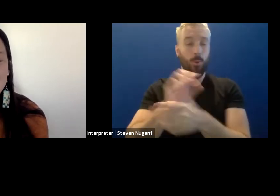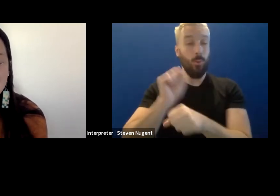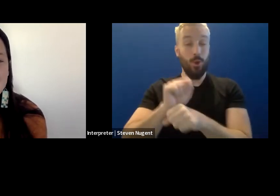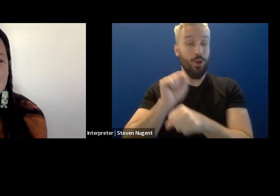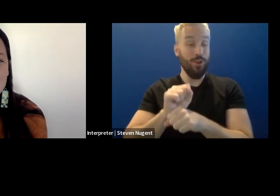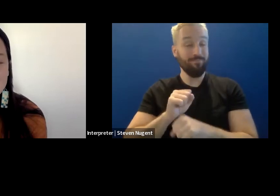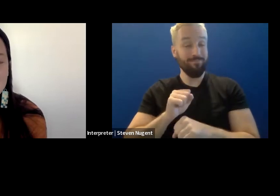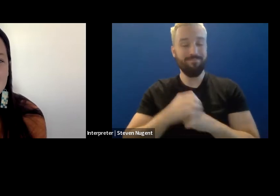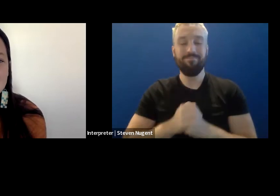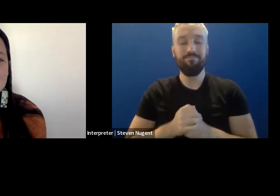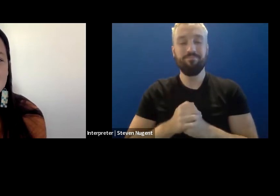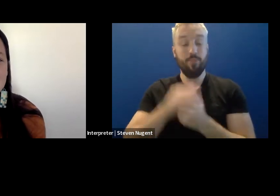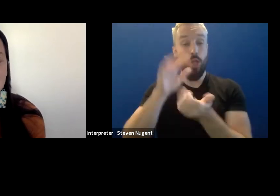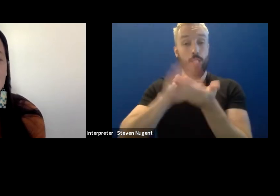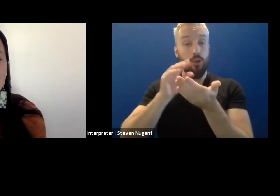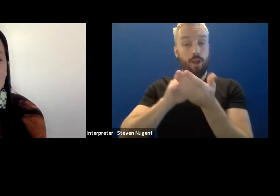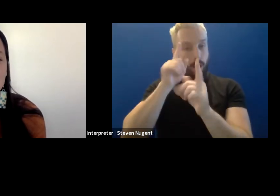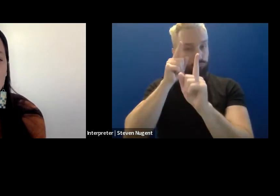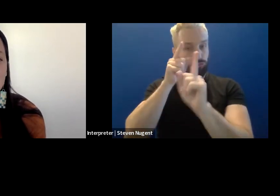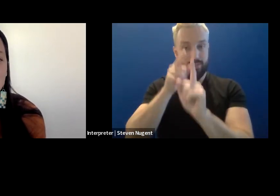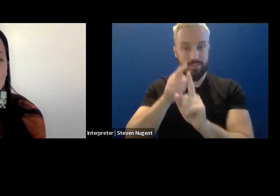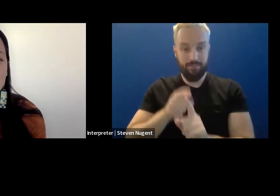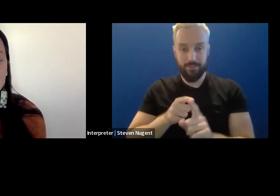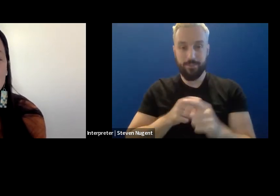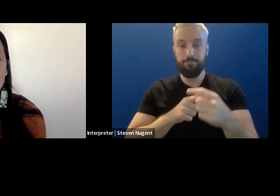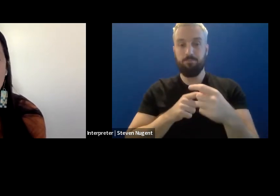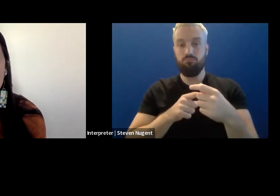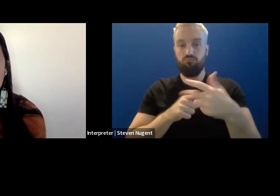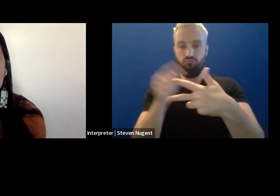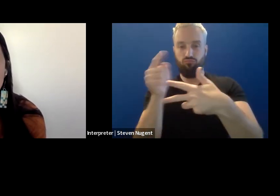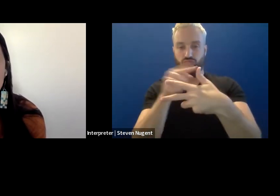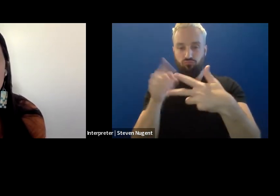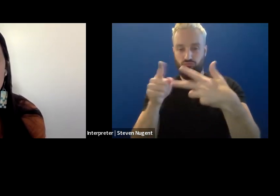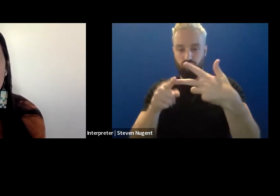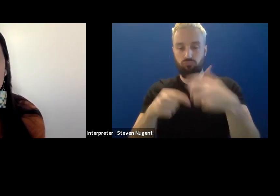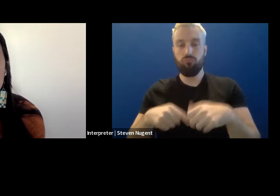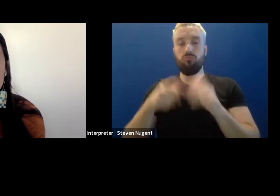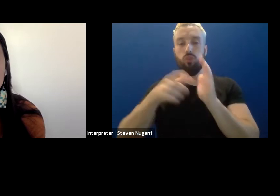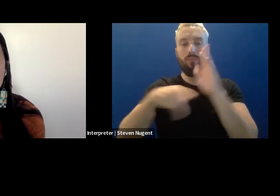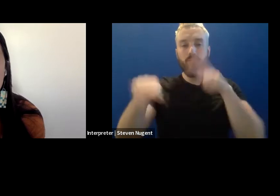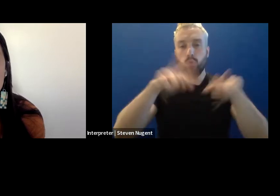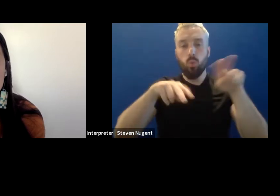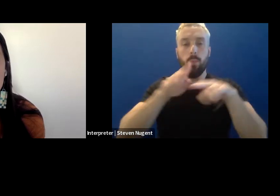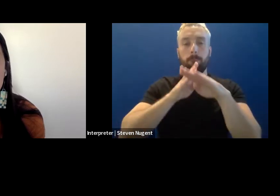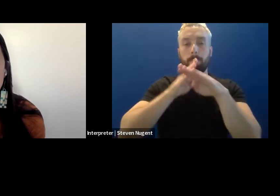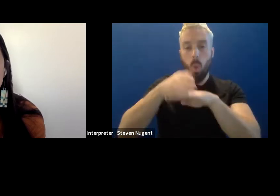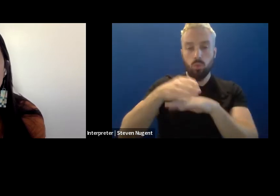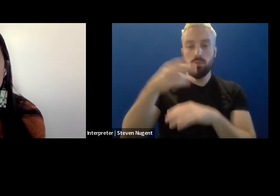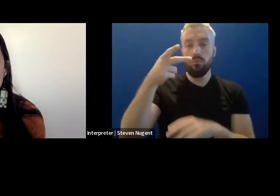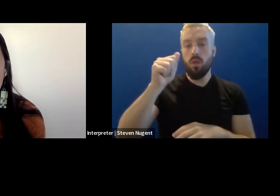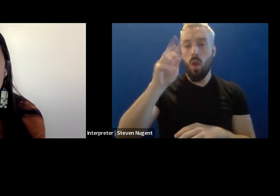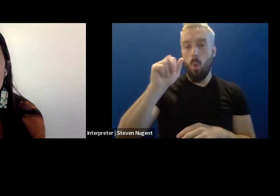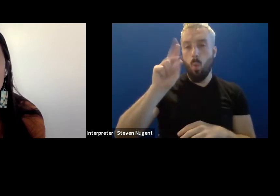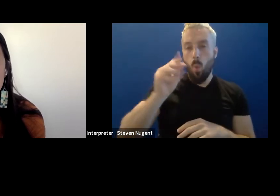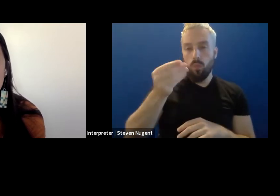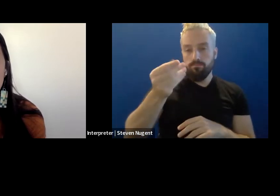these are our learning objectives for today: to review some common post-award compensation processes for